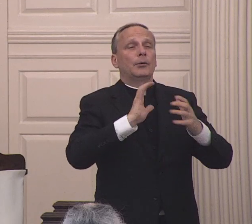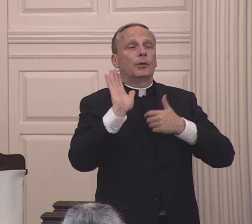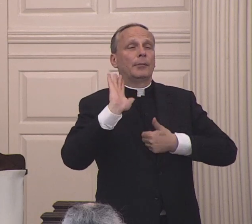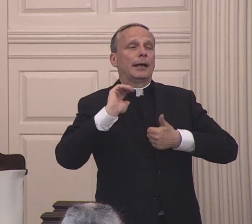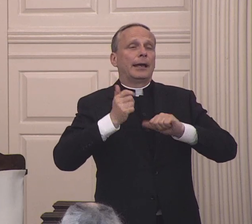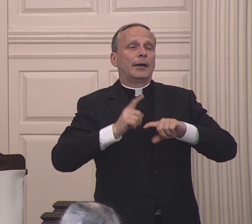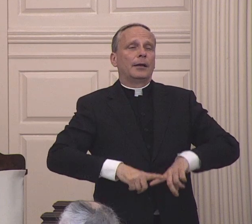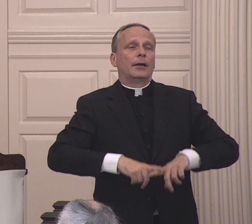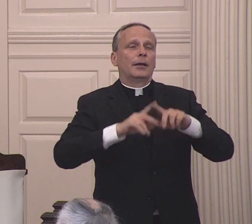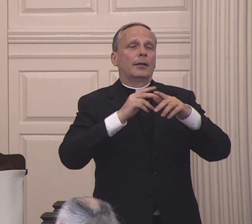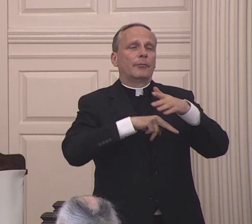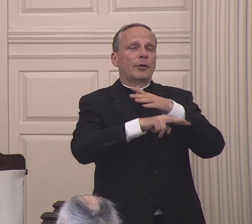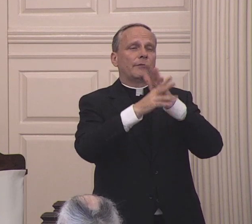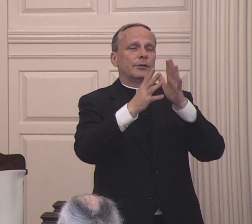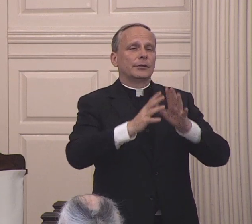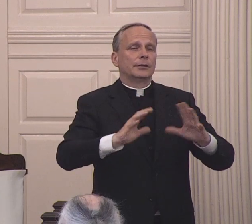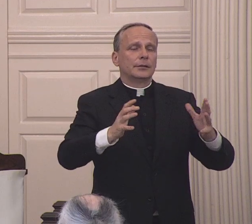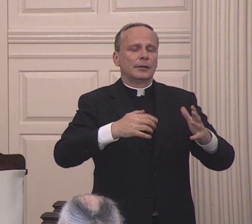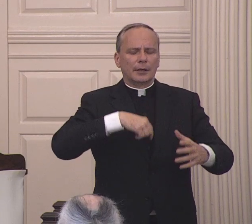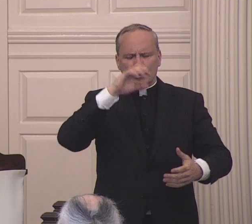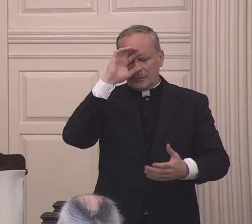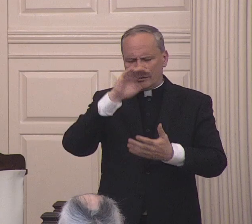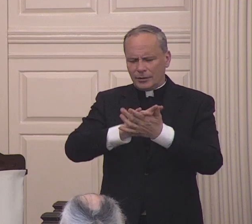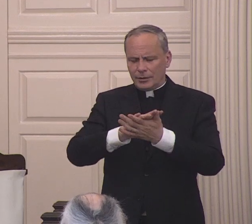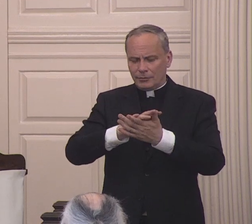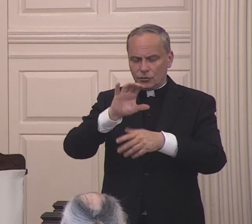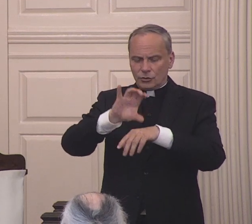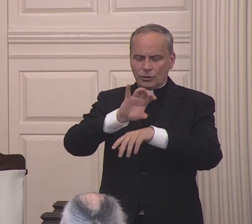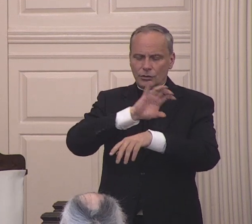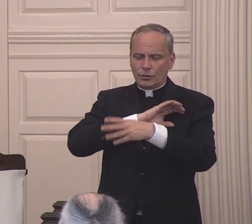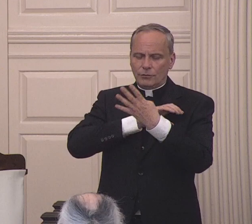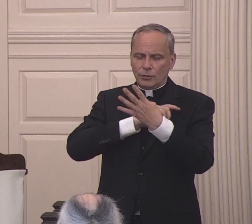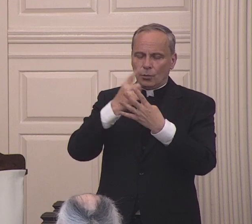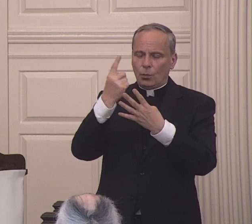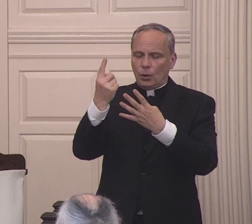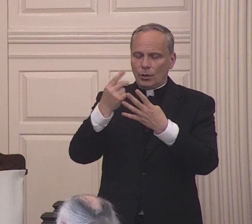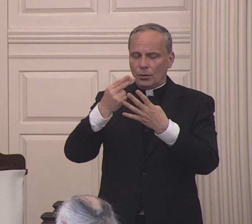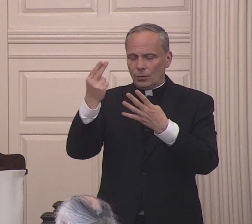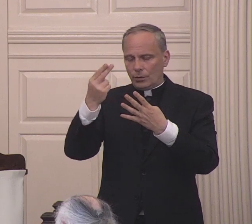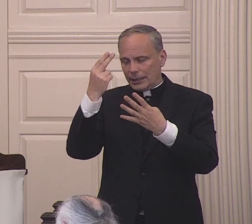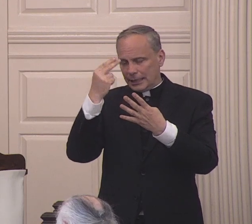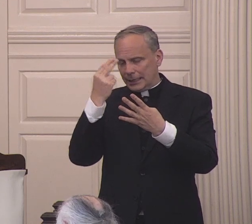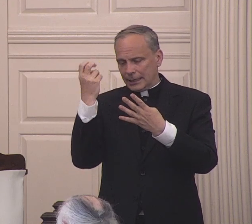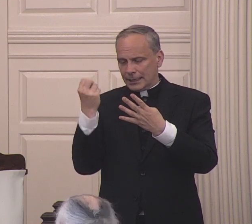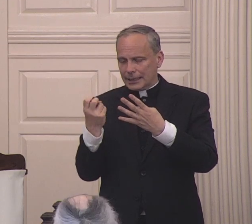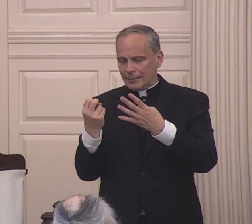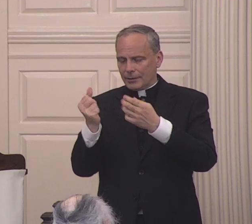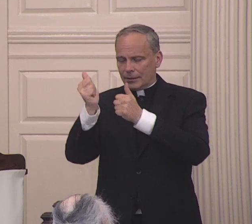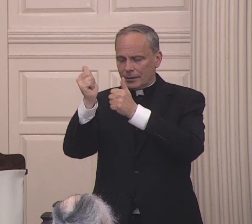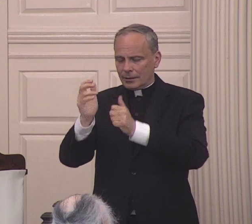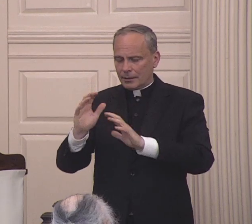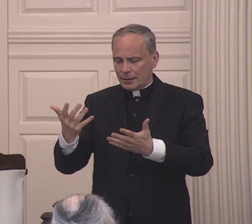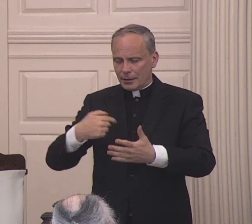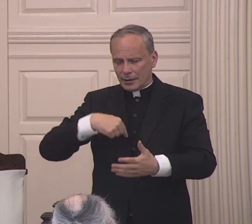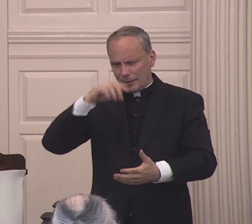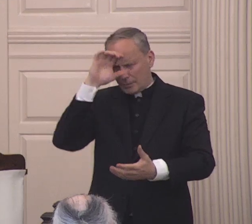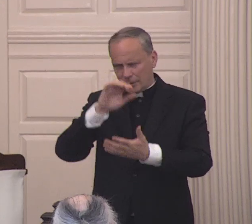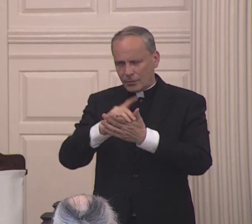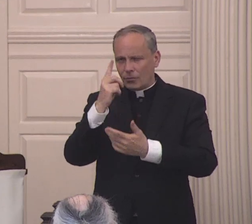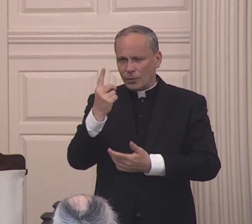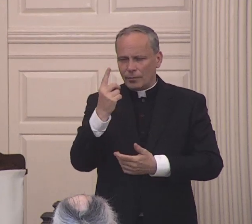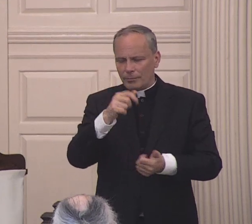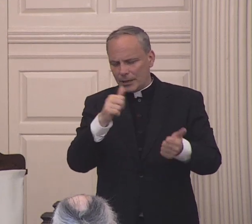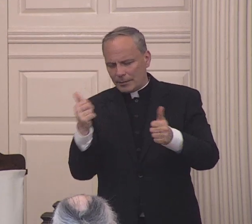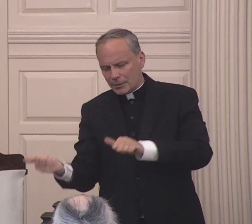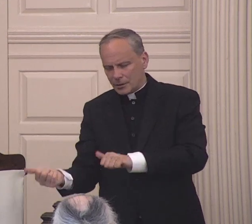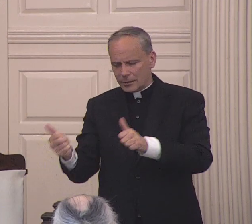spoken through the prophets. I believe in one holy Catholic and apostolic church. I confess one baptism for the